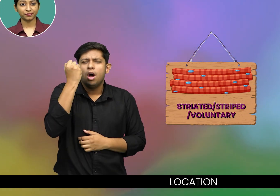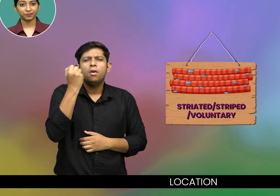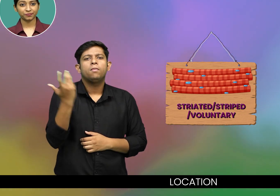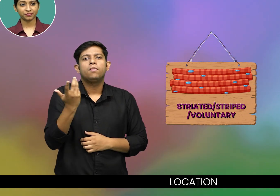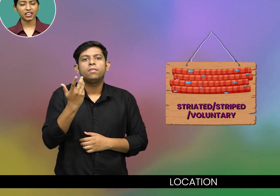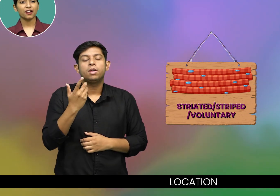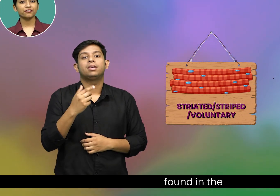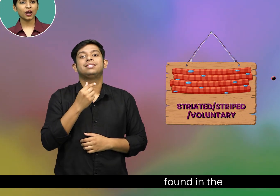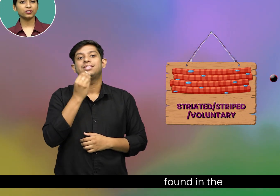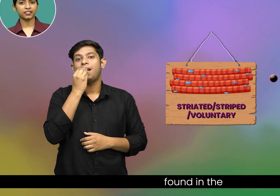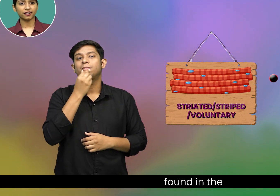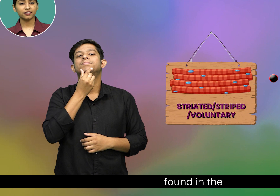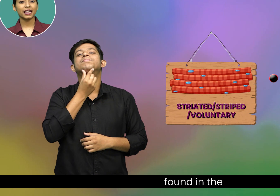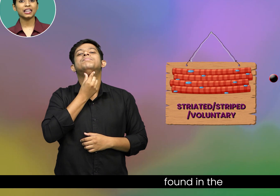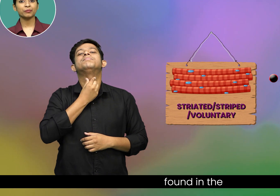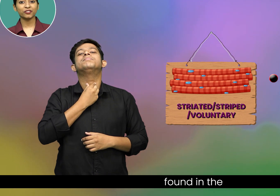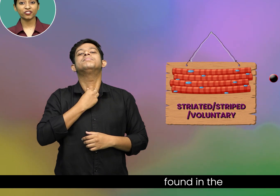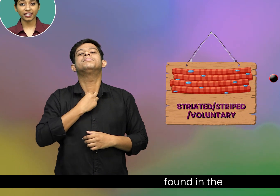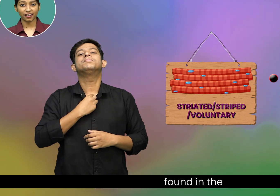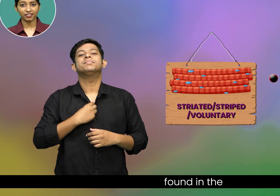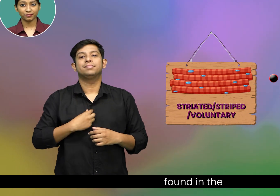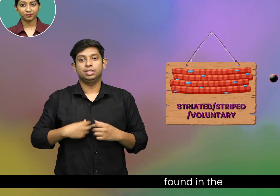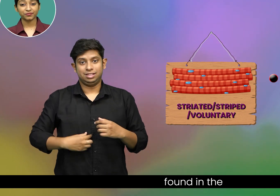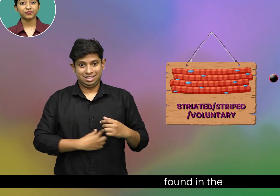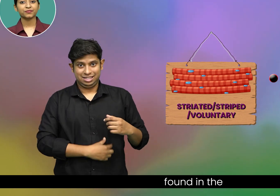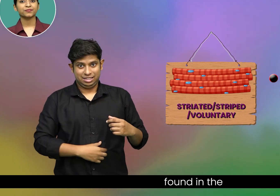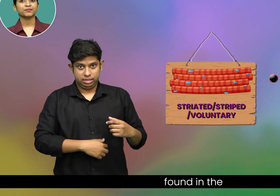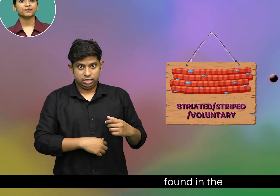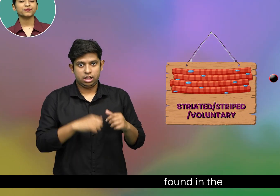Location: found in the